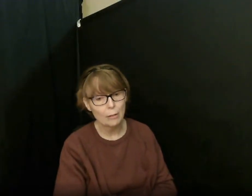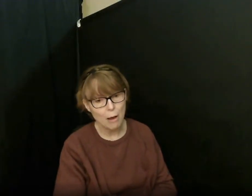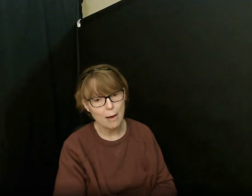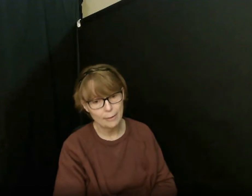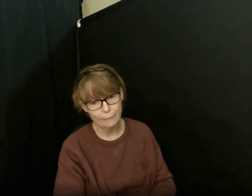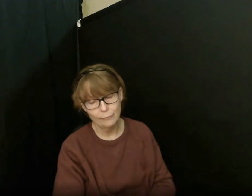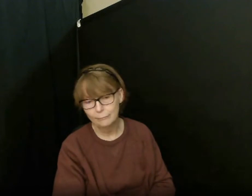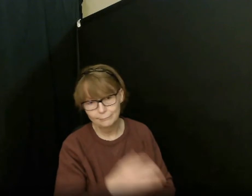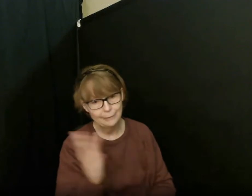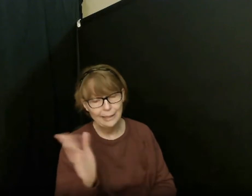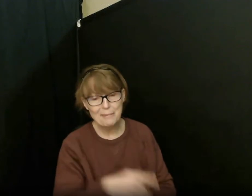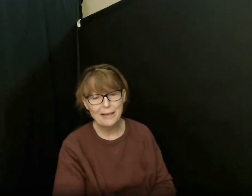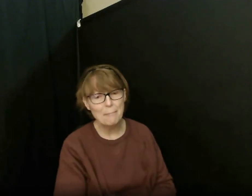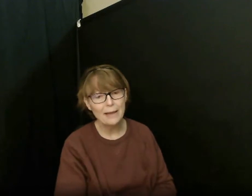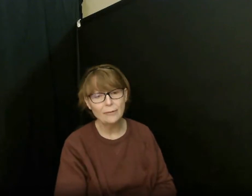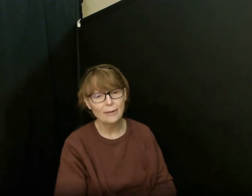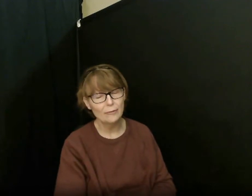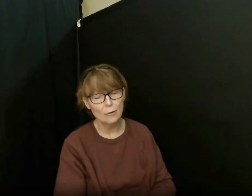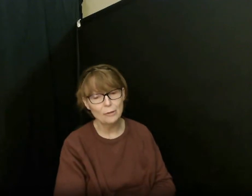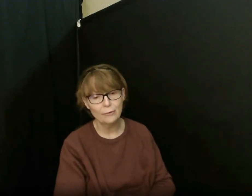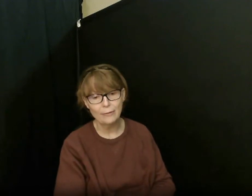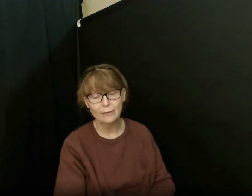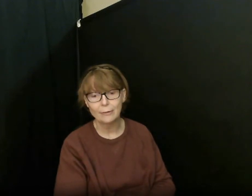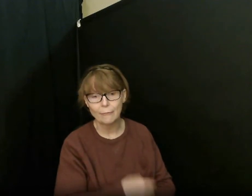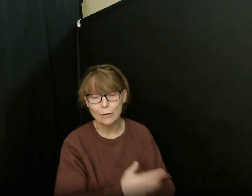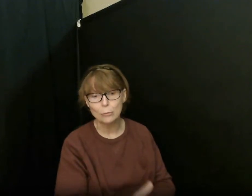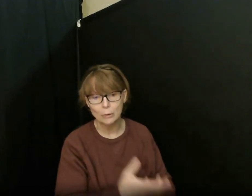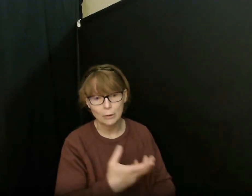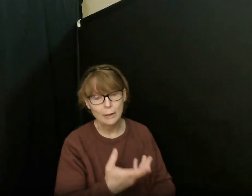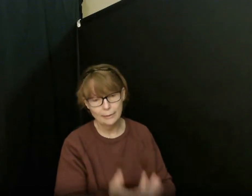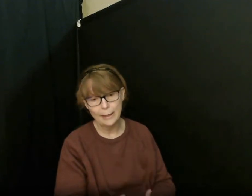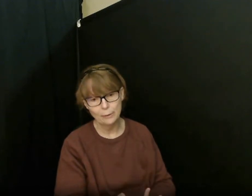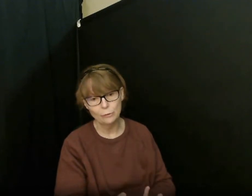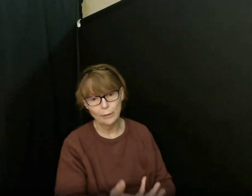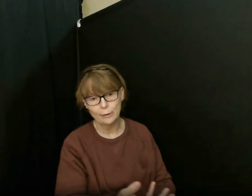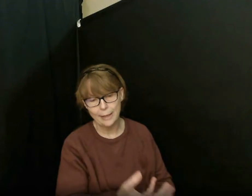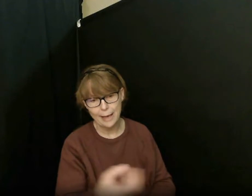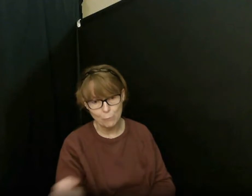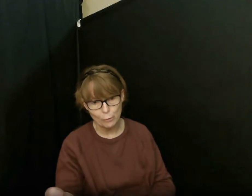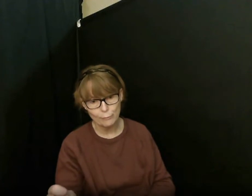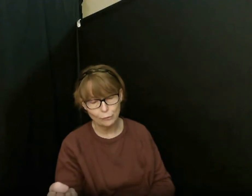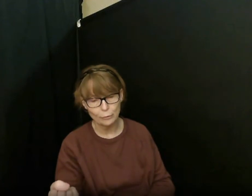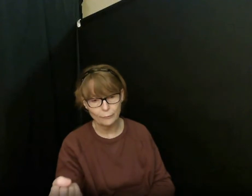lot of, it makes so much sense because it's a visual language that you're going to have more directional